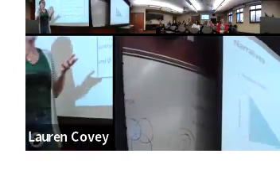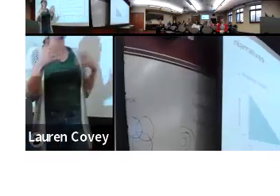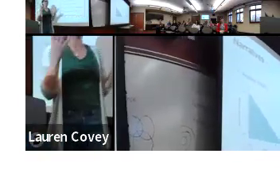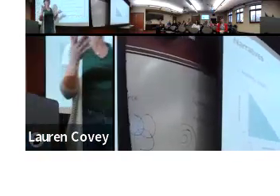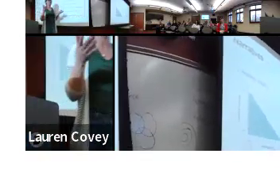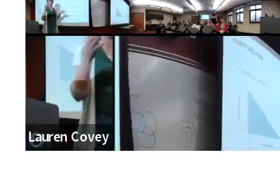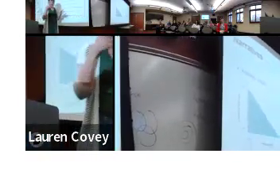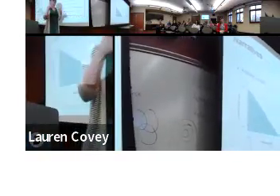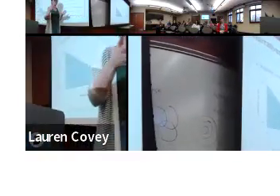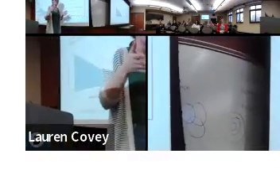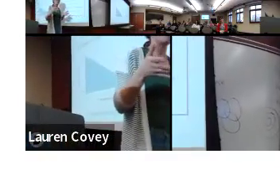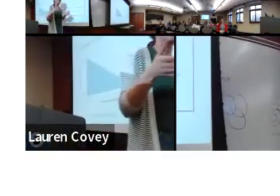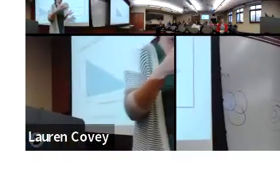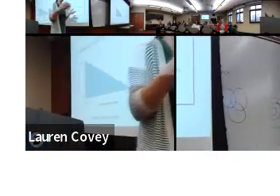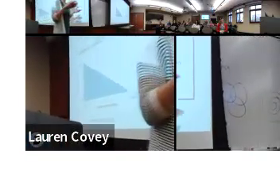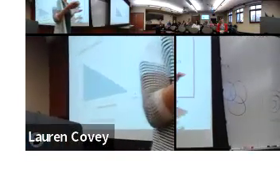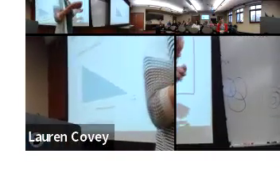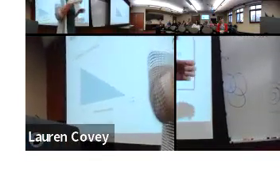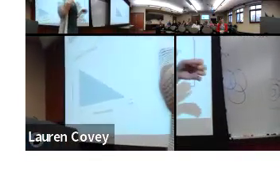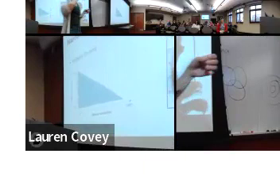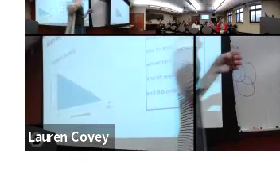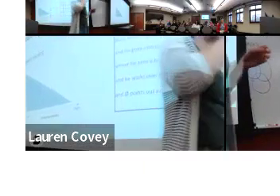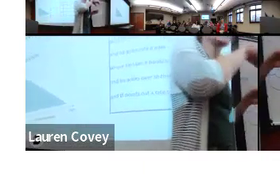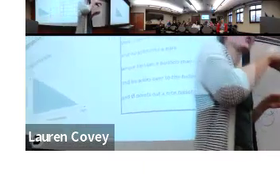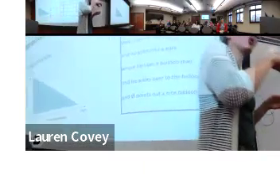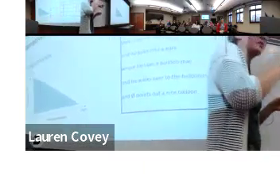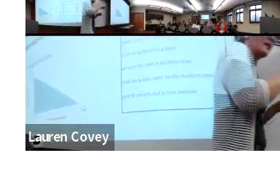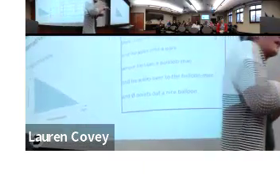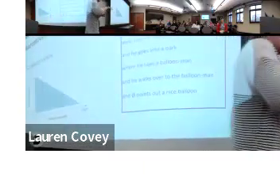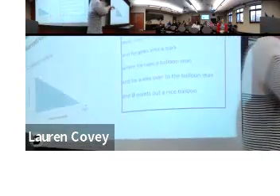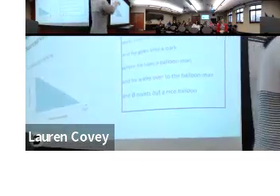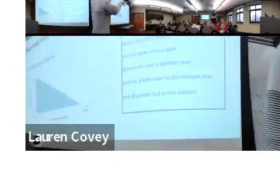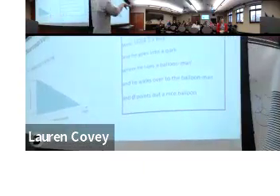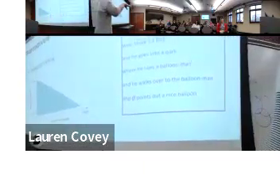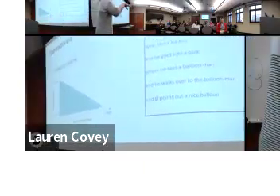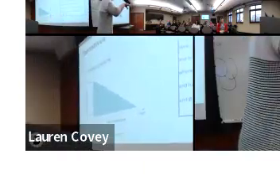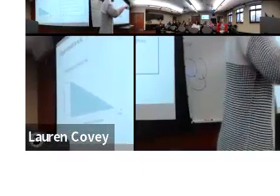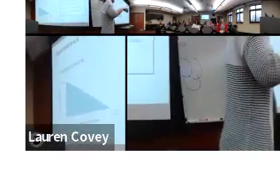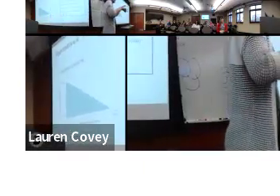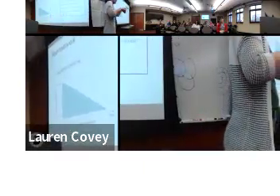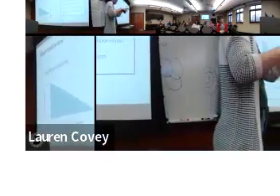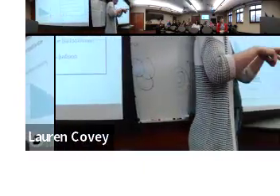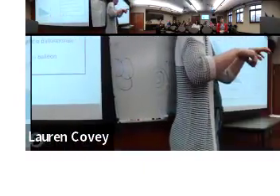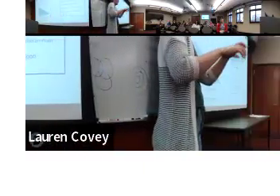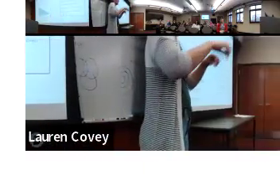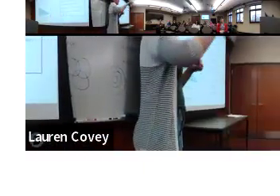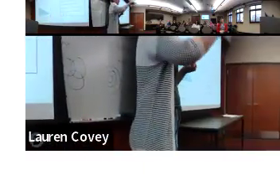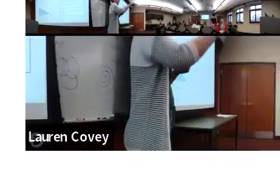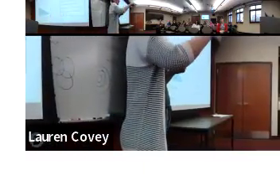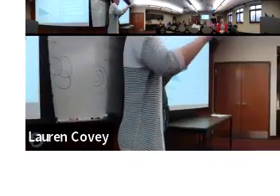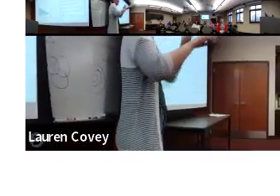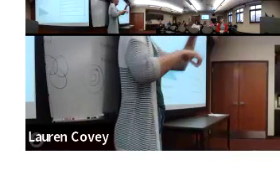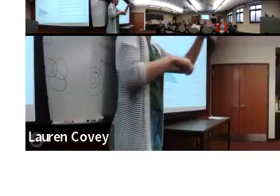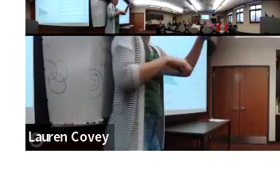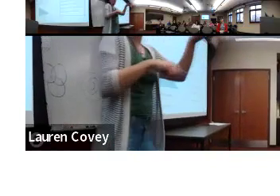same thing and different things using the same type of expression when really what they needed to do was say, and then the man did this and then the other man, but then